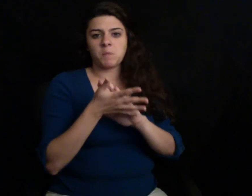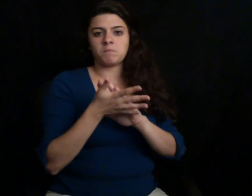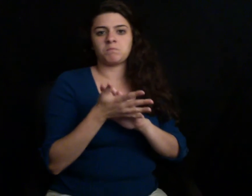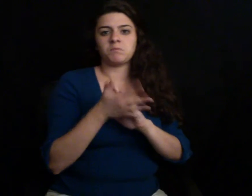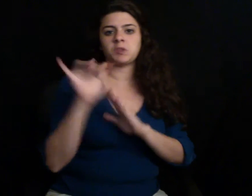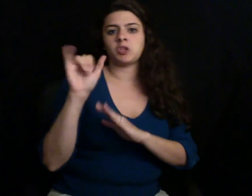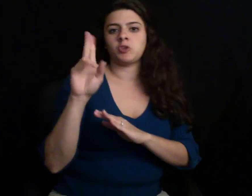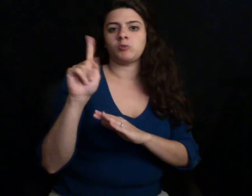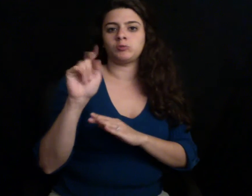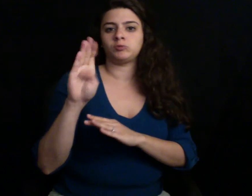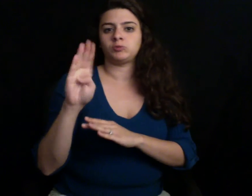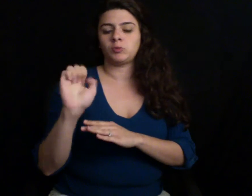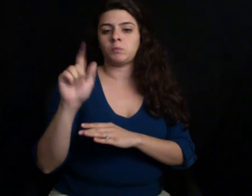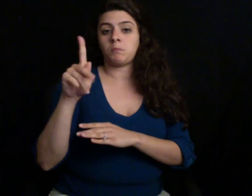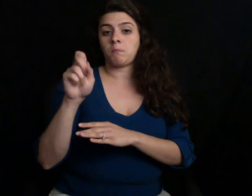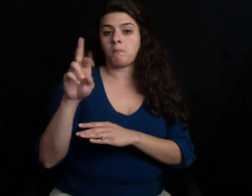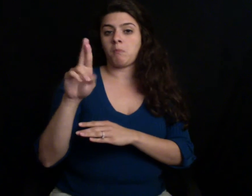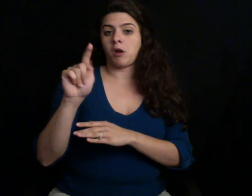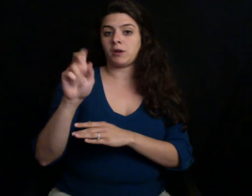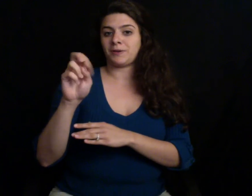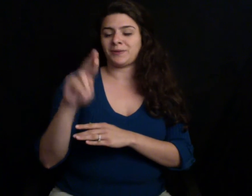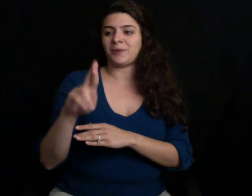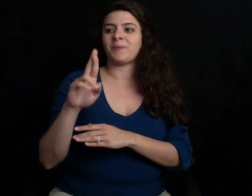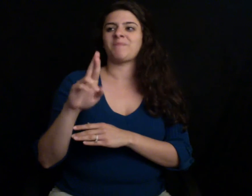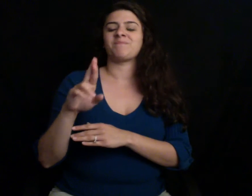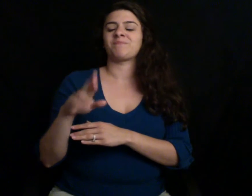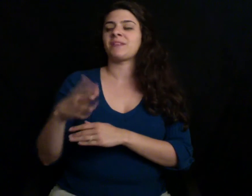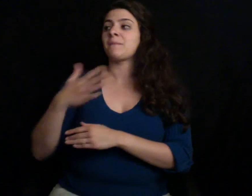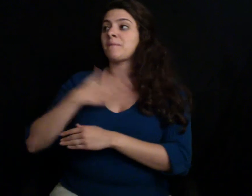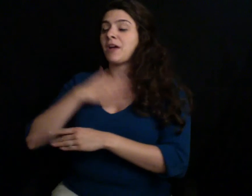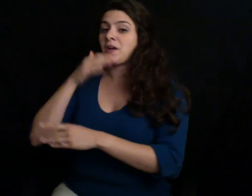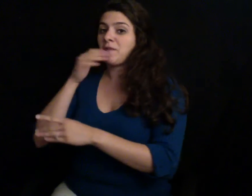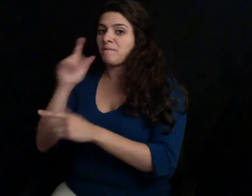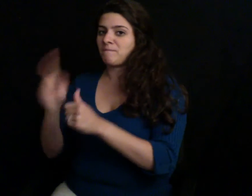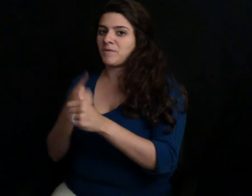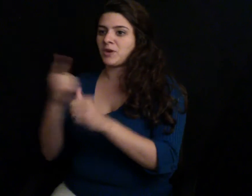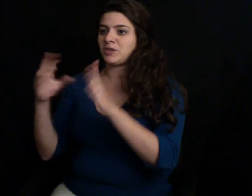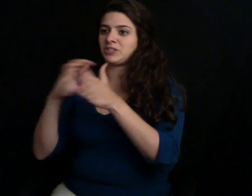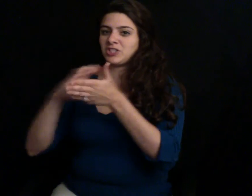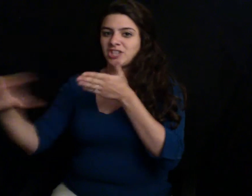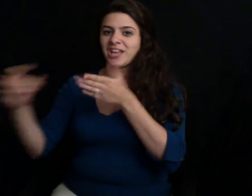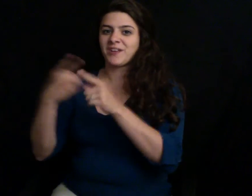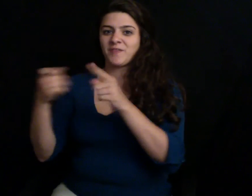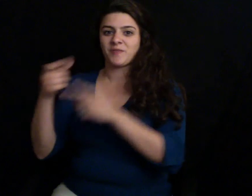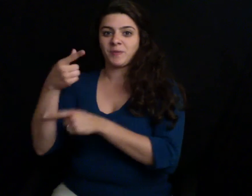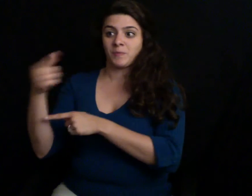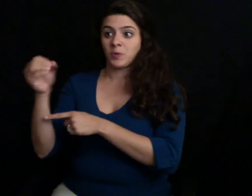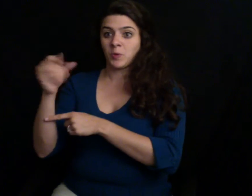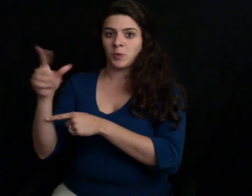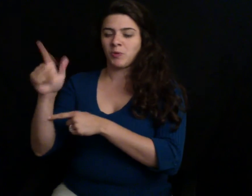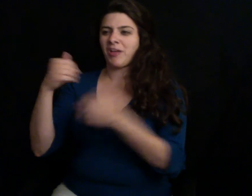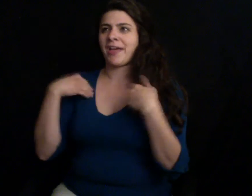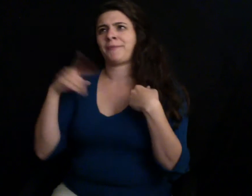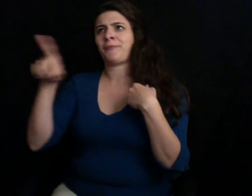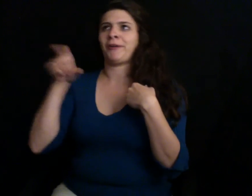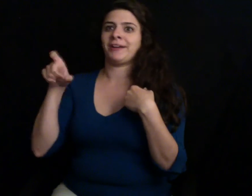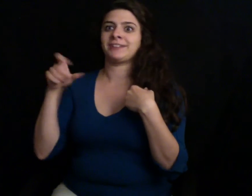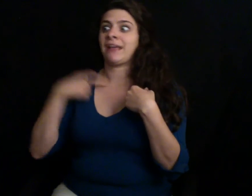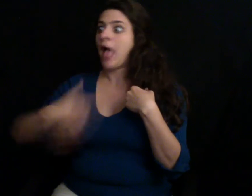YouTube partnership, and I got my first check from Google. It was probably for like $100 or something. I was like, oh my God, I got money from Google for internet. And